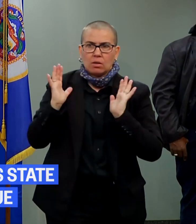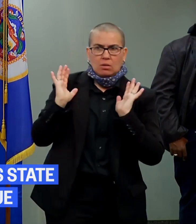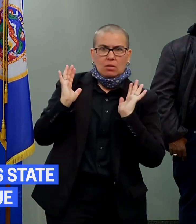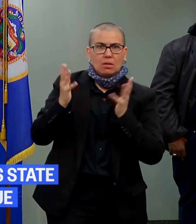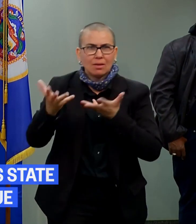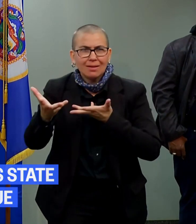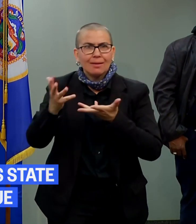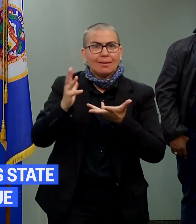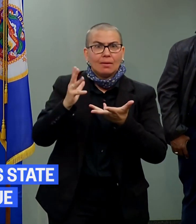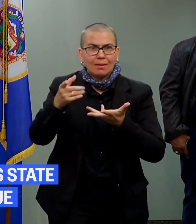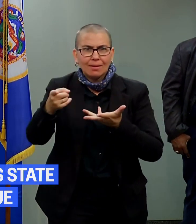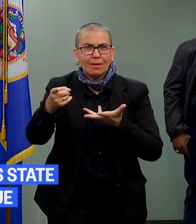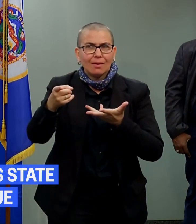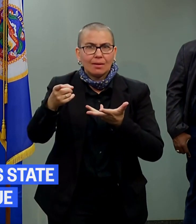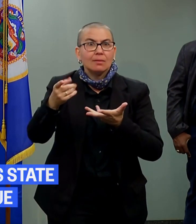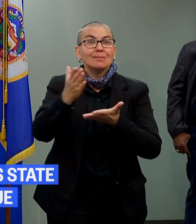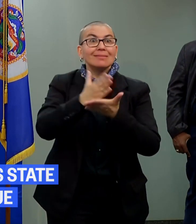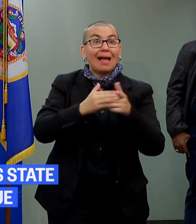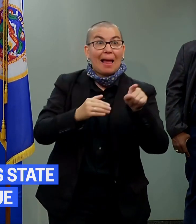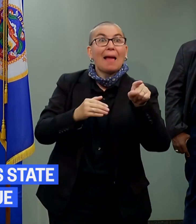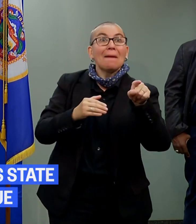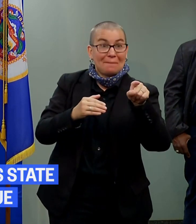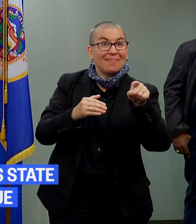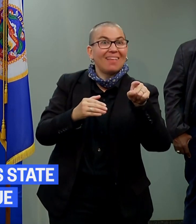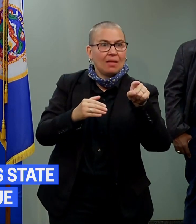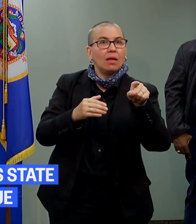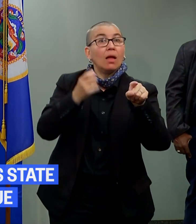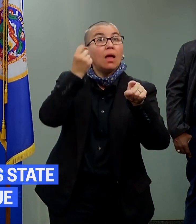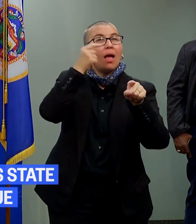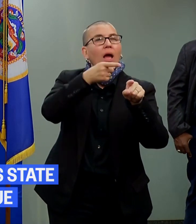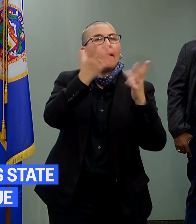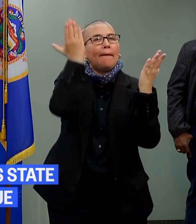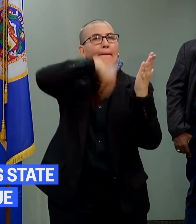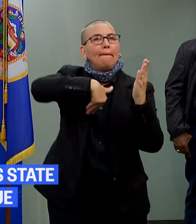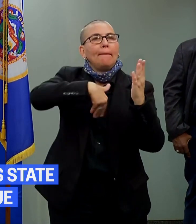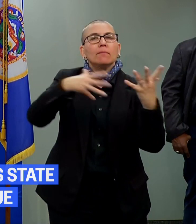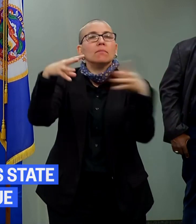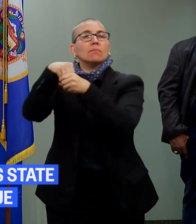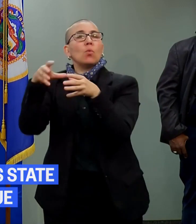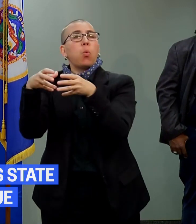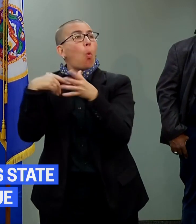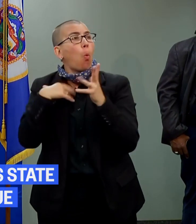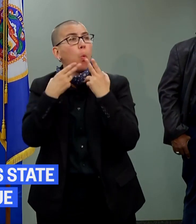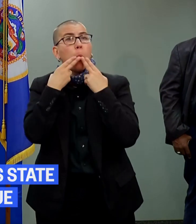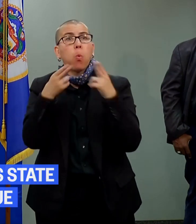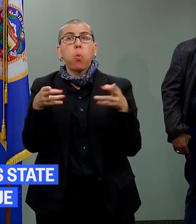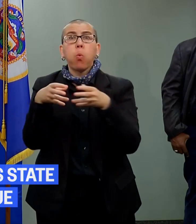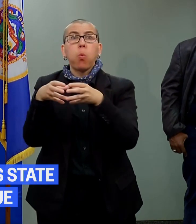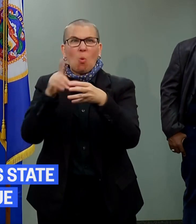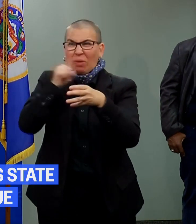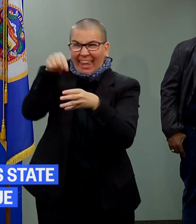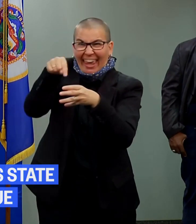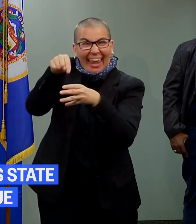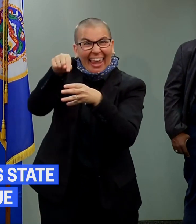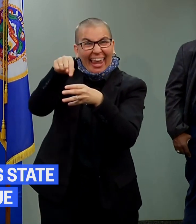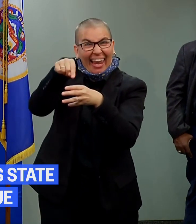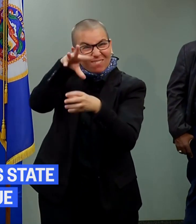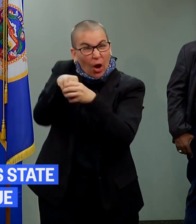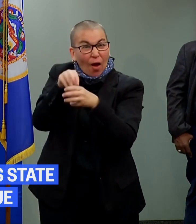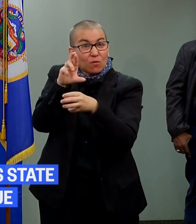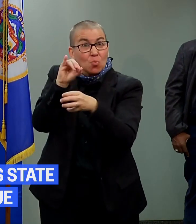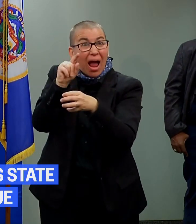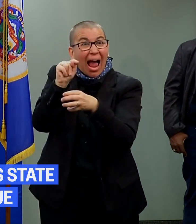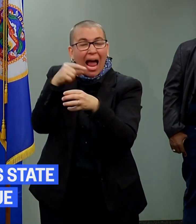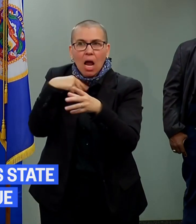again to ask those folks to stay home after 8 o'clock, to ask them to give us the space, and we are going to not allow